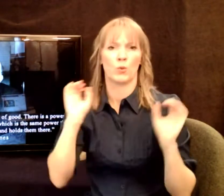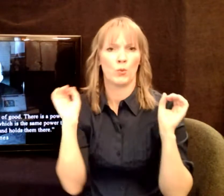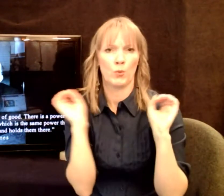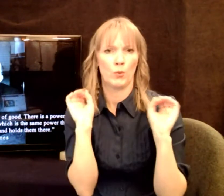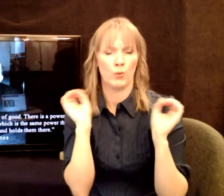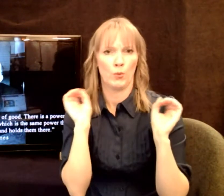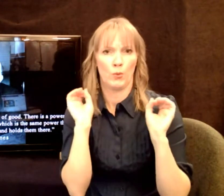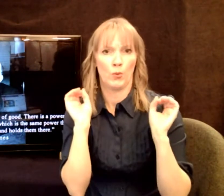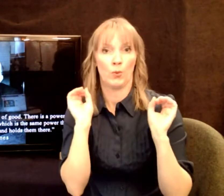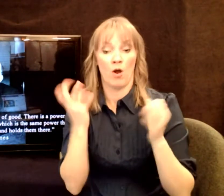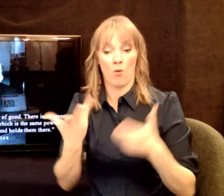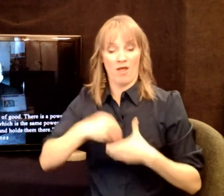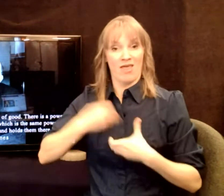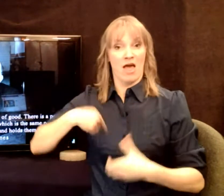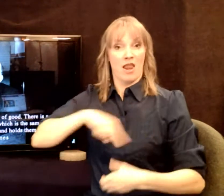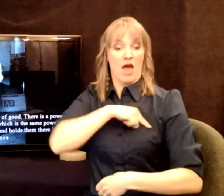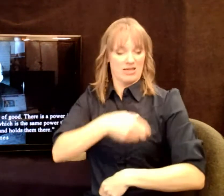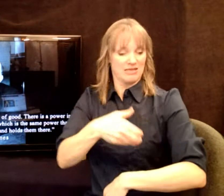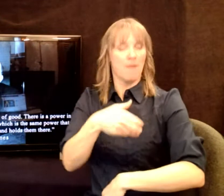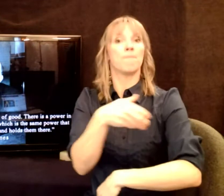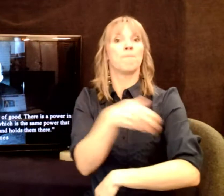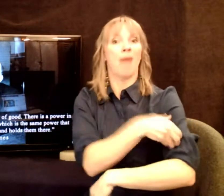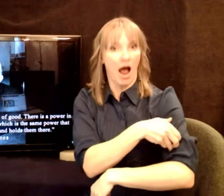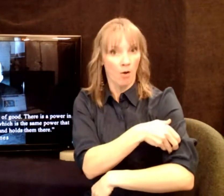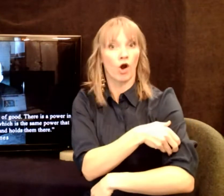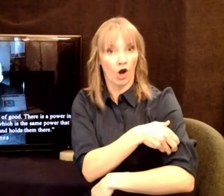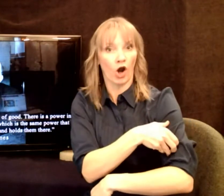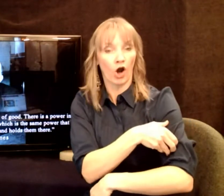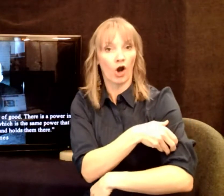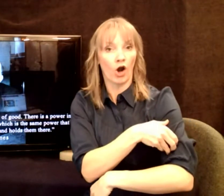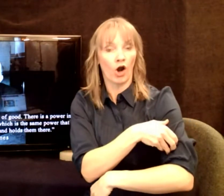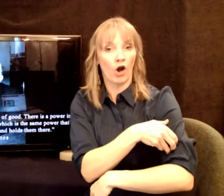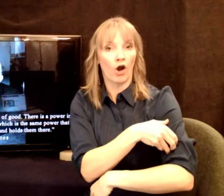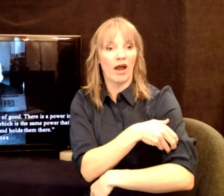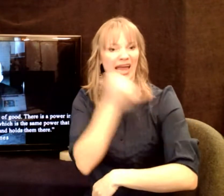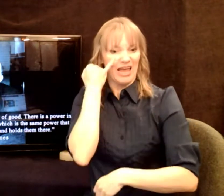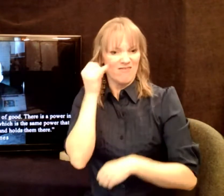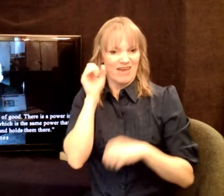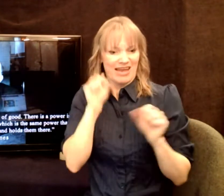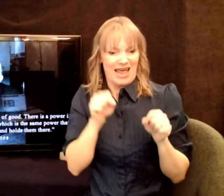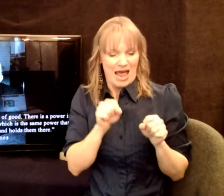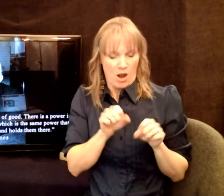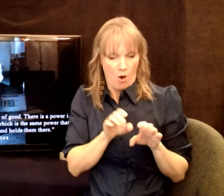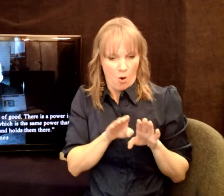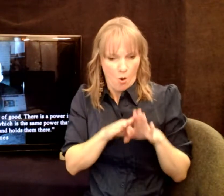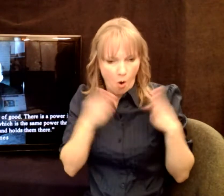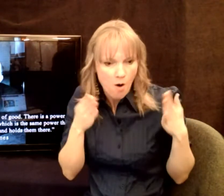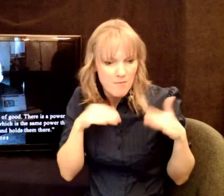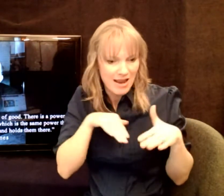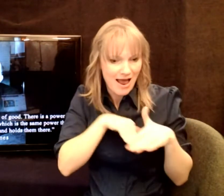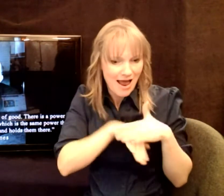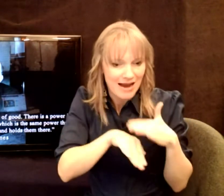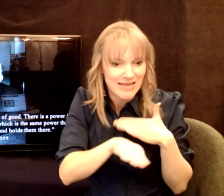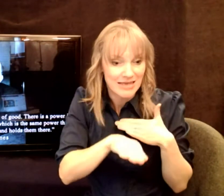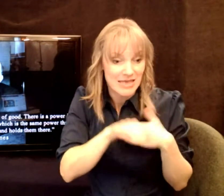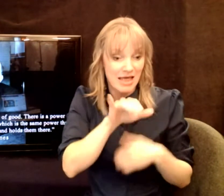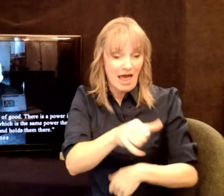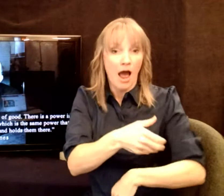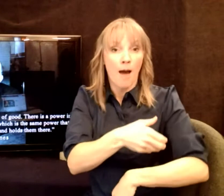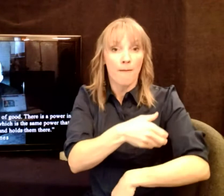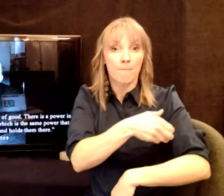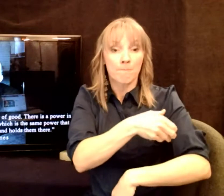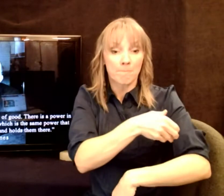power in us right now, if we could unshackle it, which is the same power